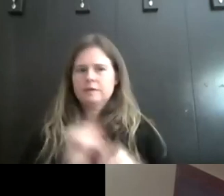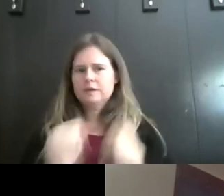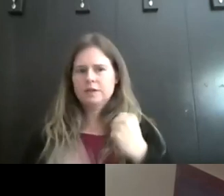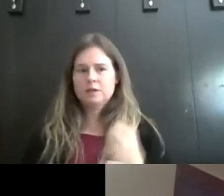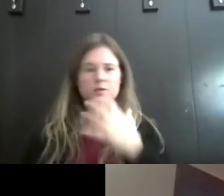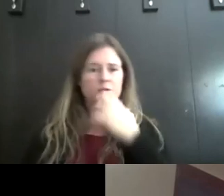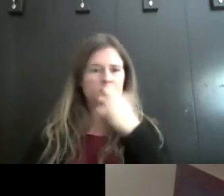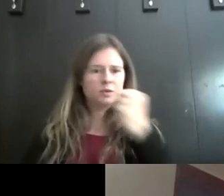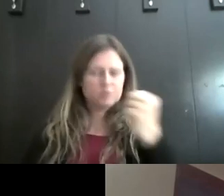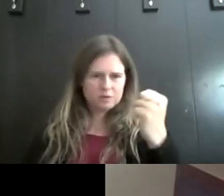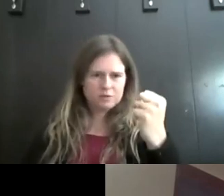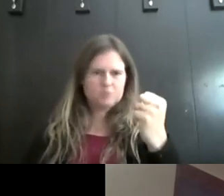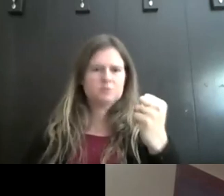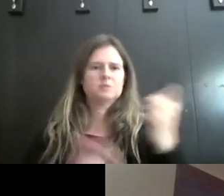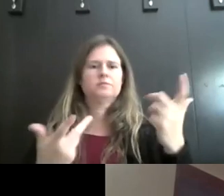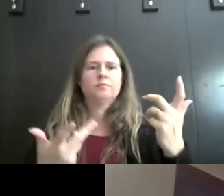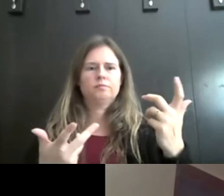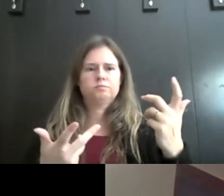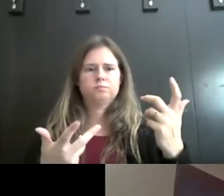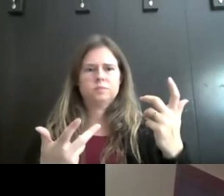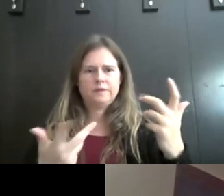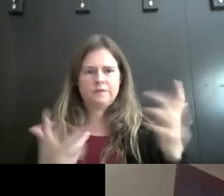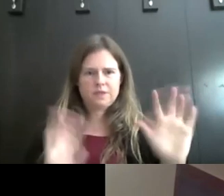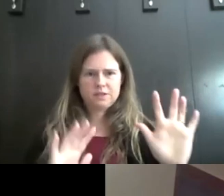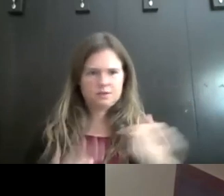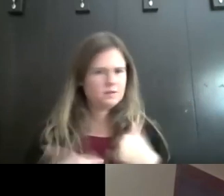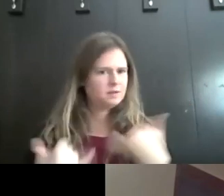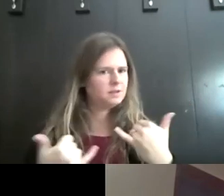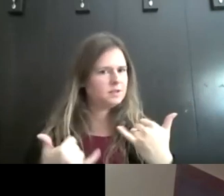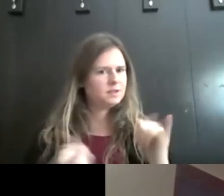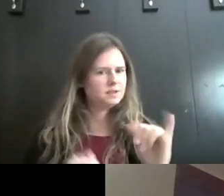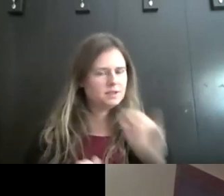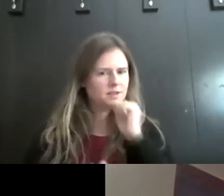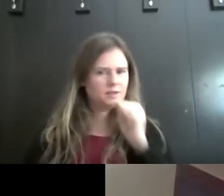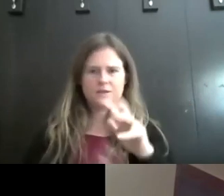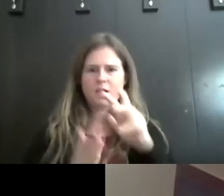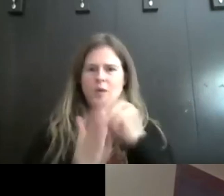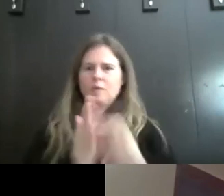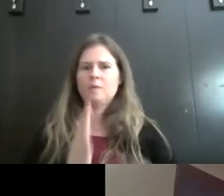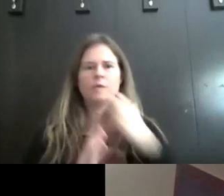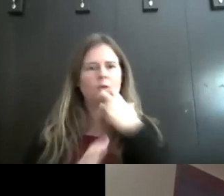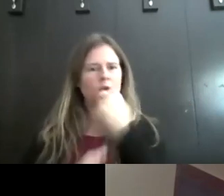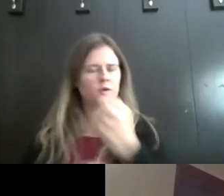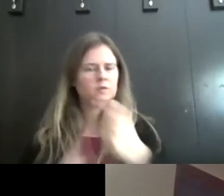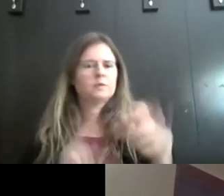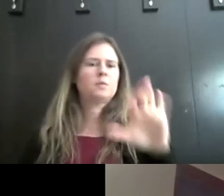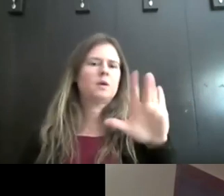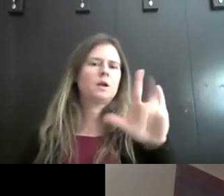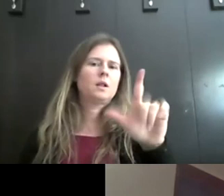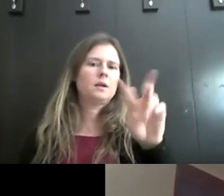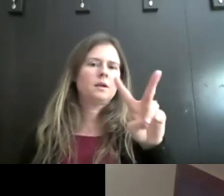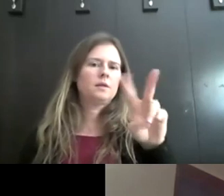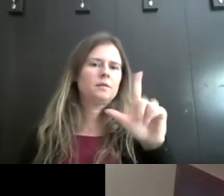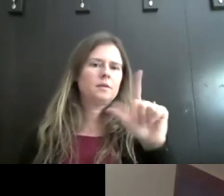lifted. And I have still not removed that curse from the Cleveland Indians. They got rid of